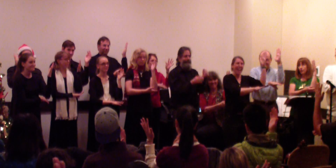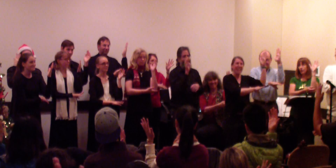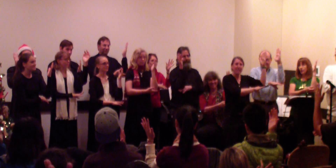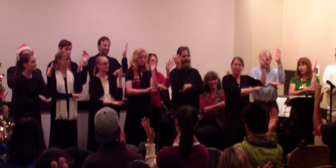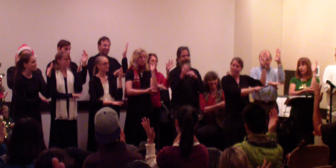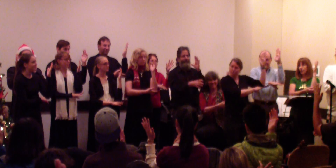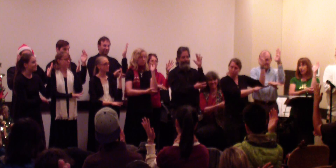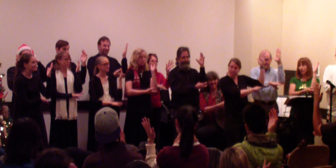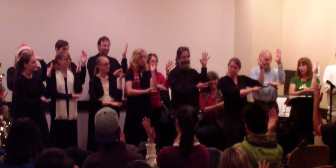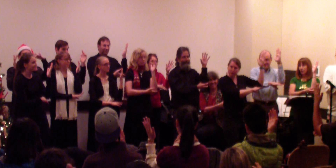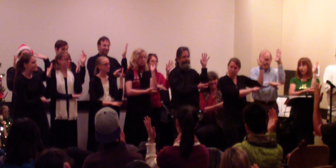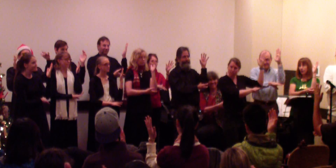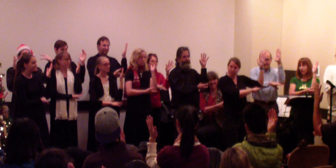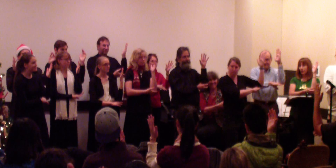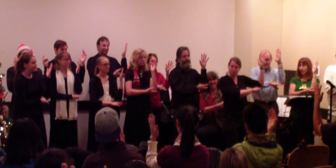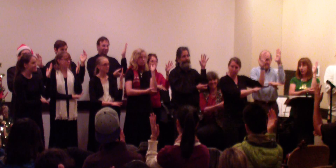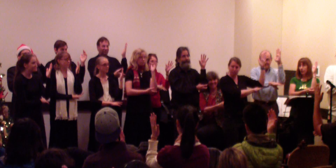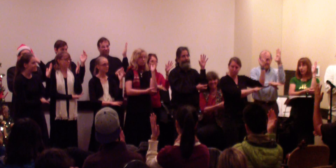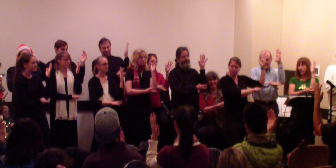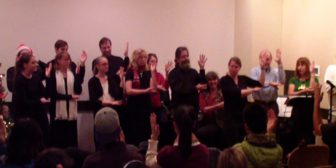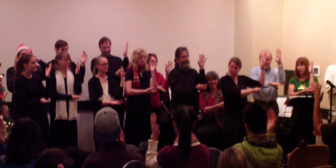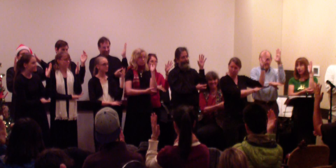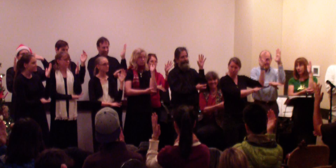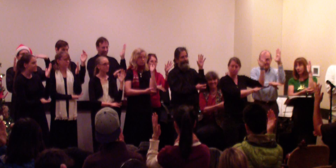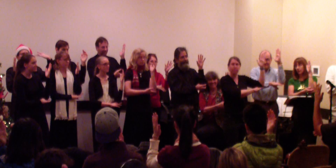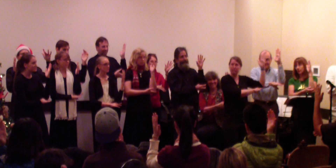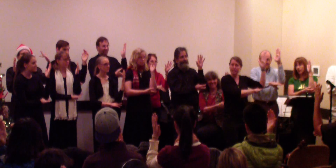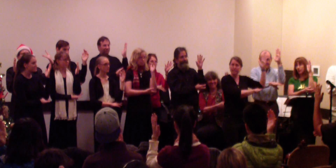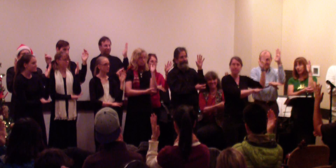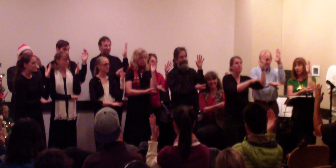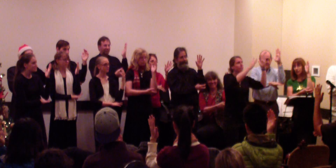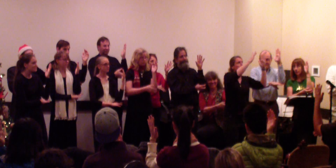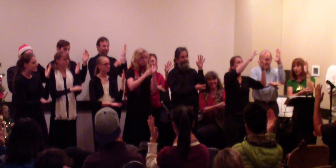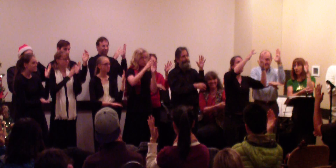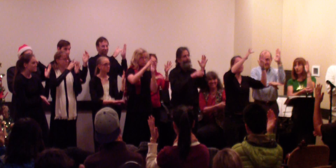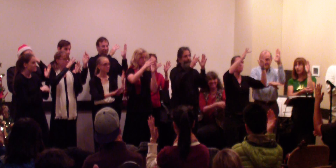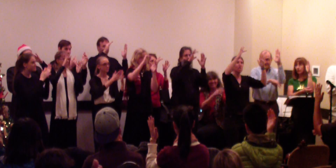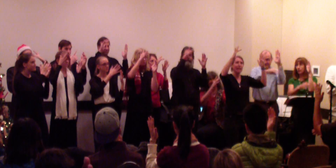And then these trees are special because, you know, remember snow? Glisten? So you got to make them shine.